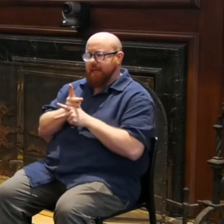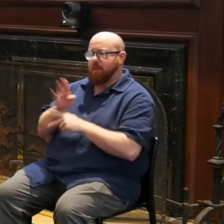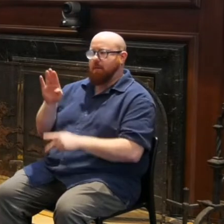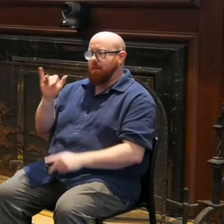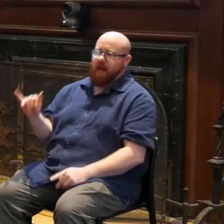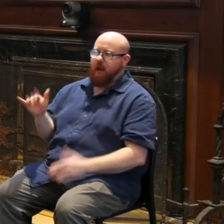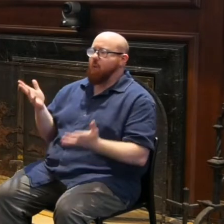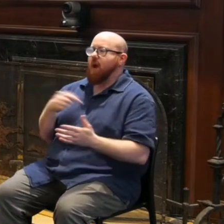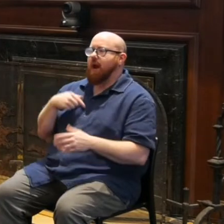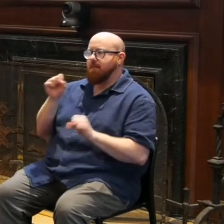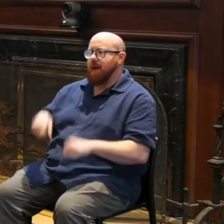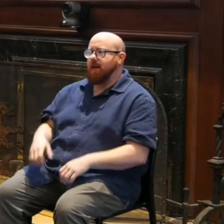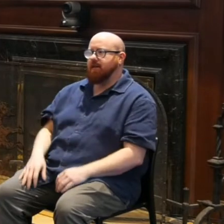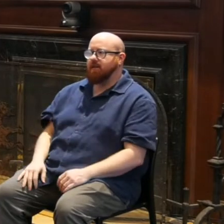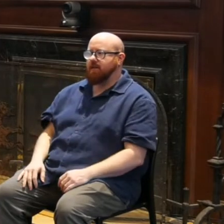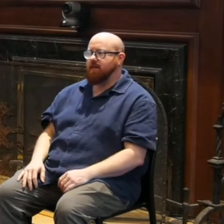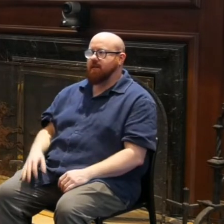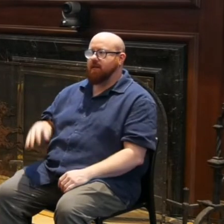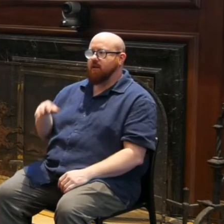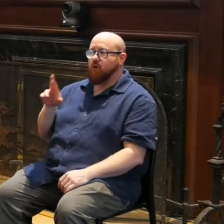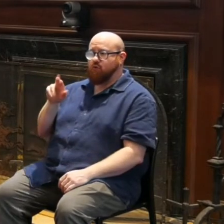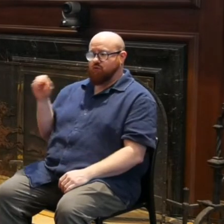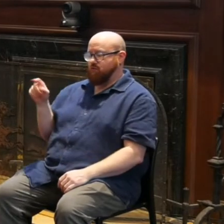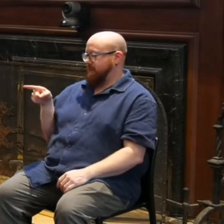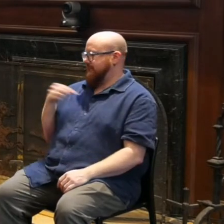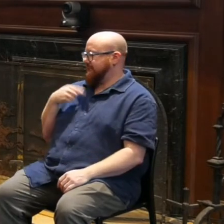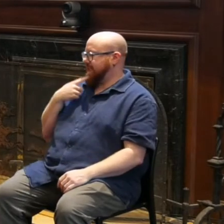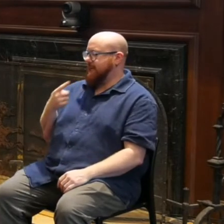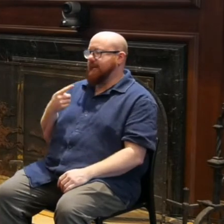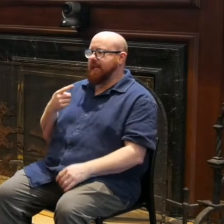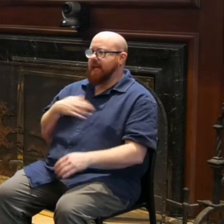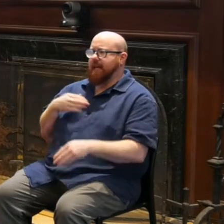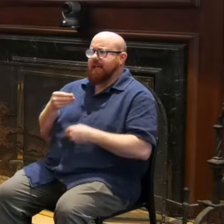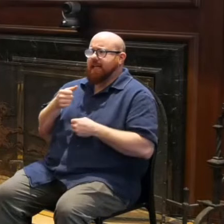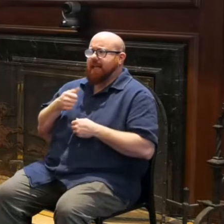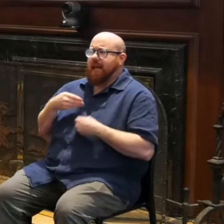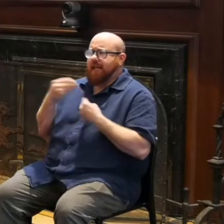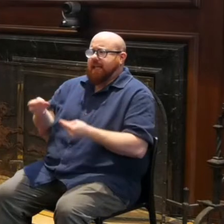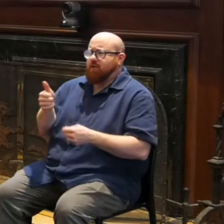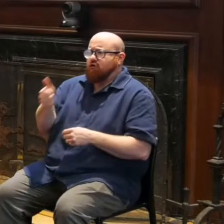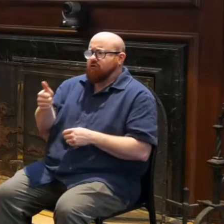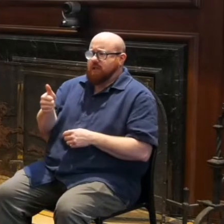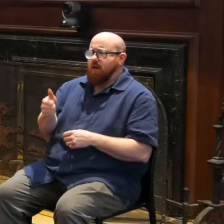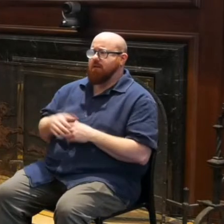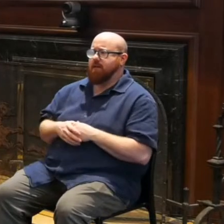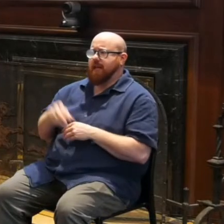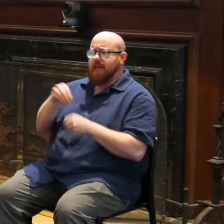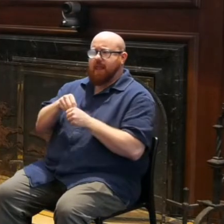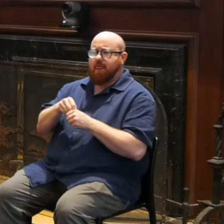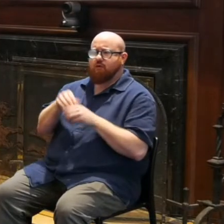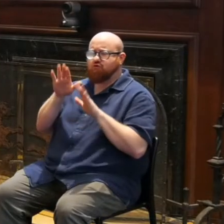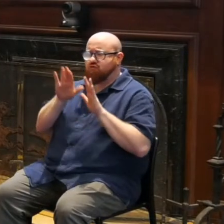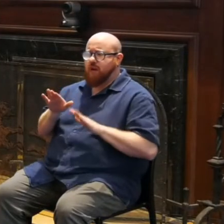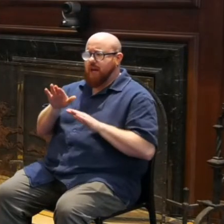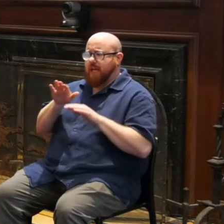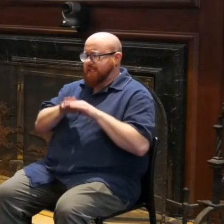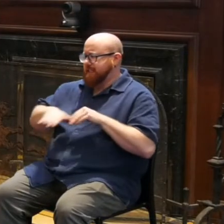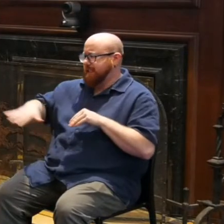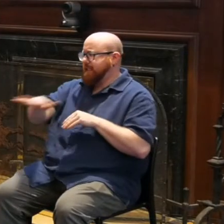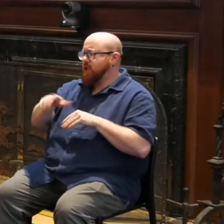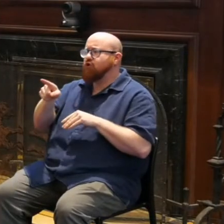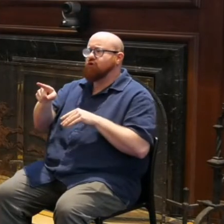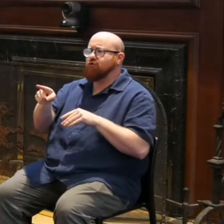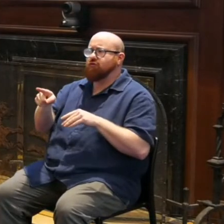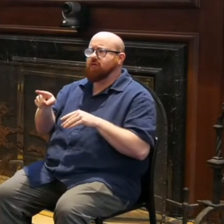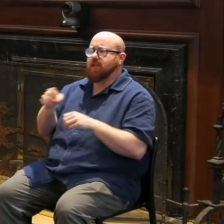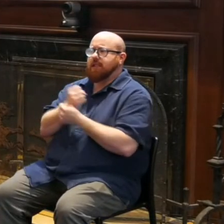Rumi says, give yourself away, and in the great sea you will be secure. I say, I keep